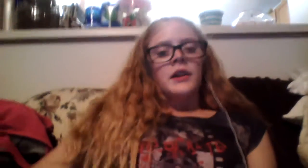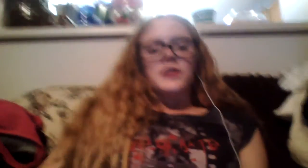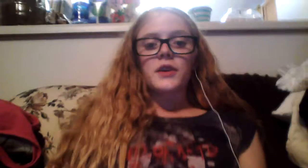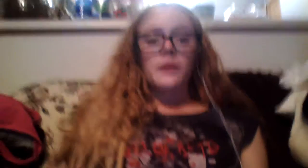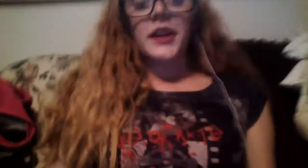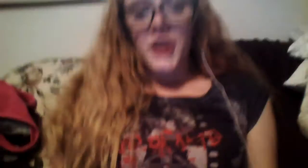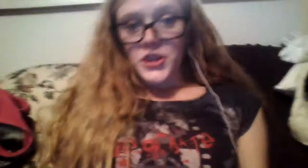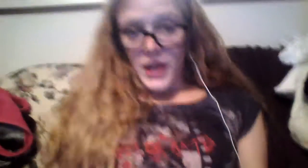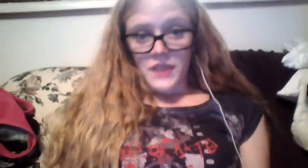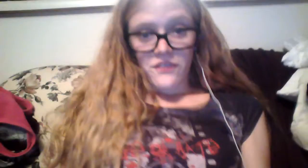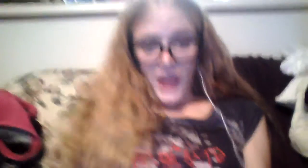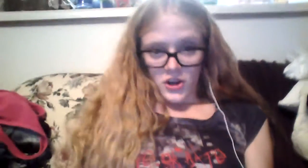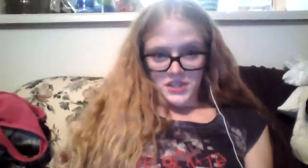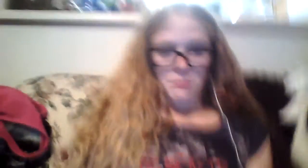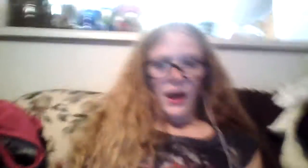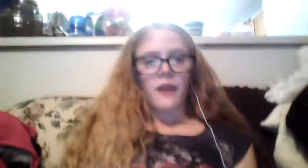There you go. So we're going to teach you how to finger spell.